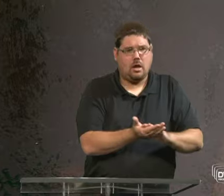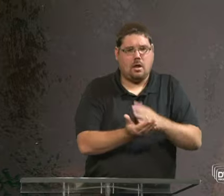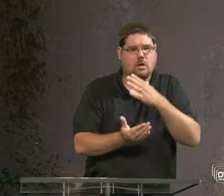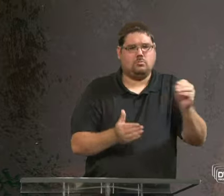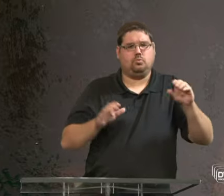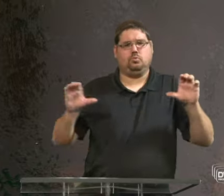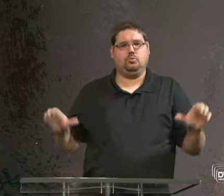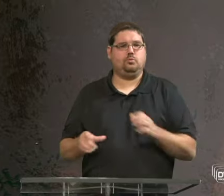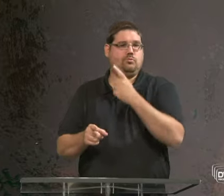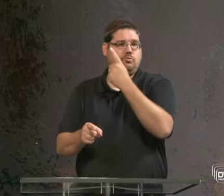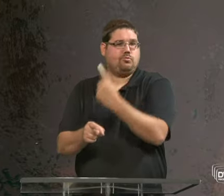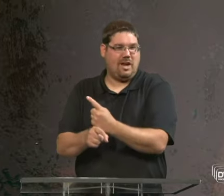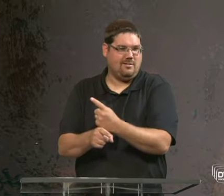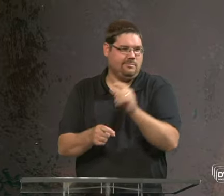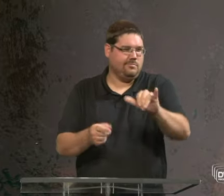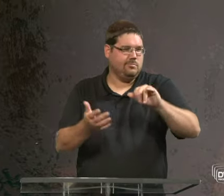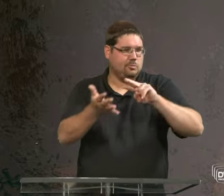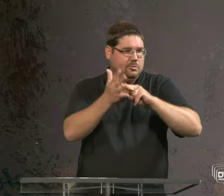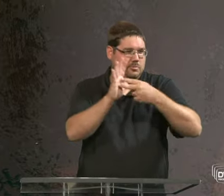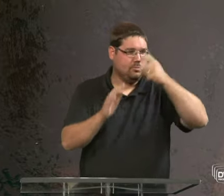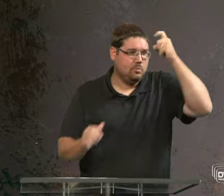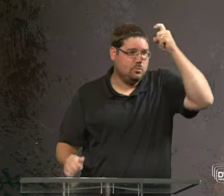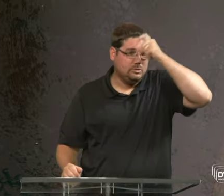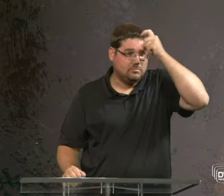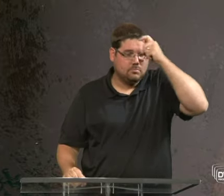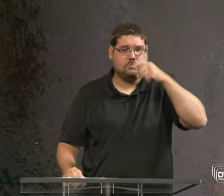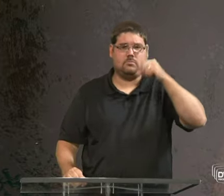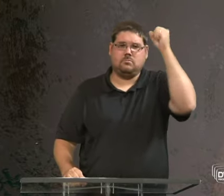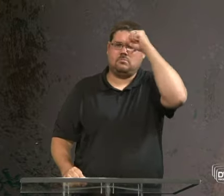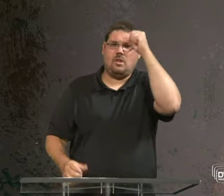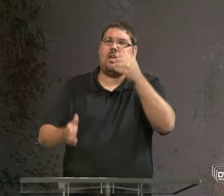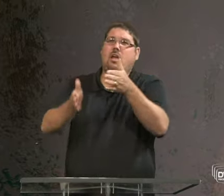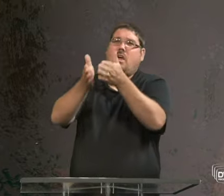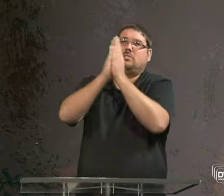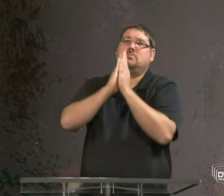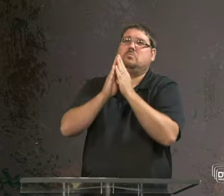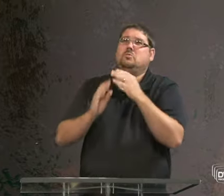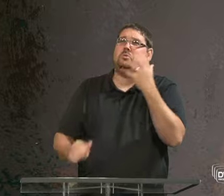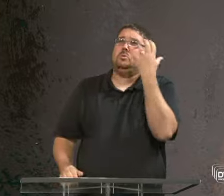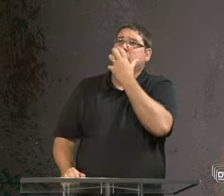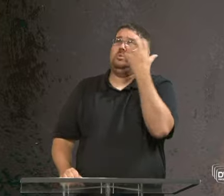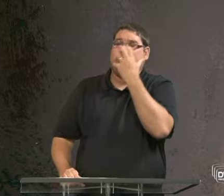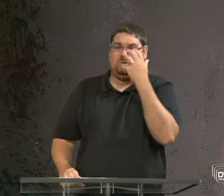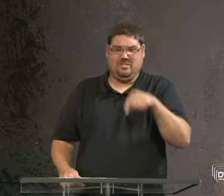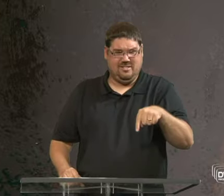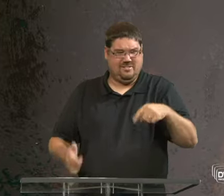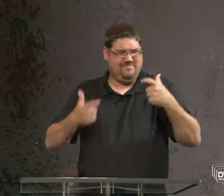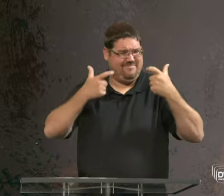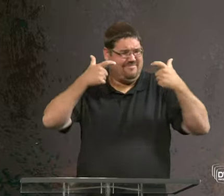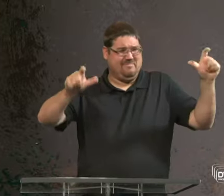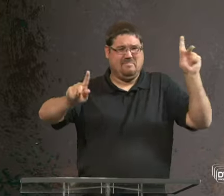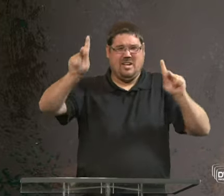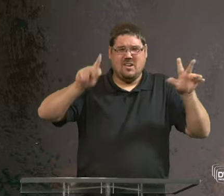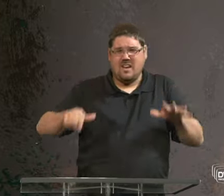to applicably rule as king for all the people of Israel. He needed that wisdom. So he said, God,